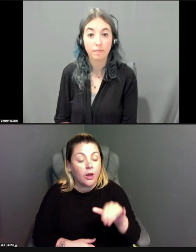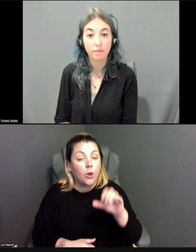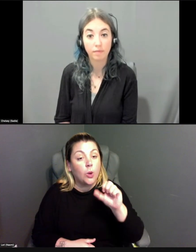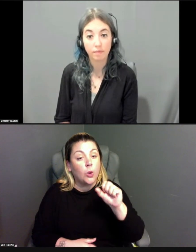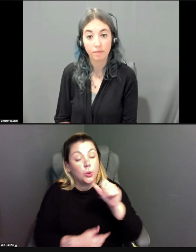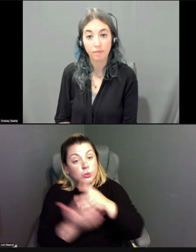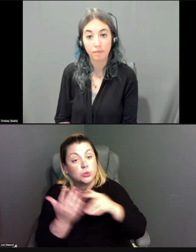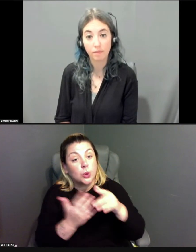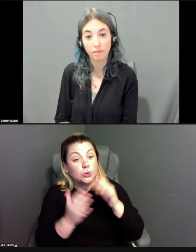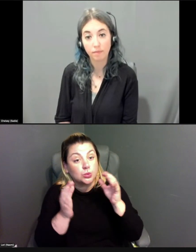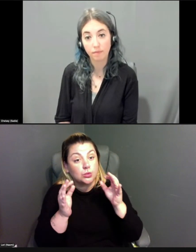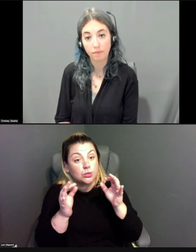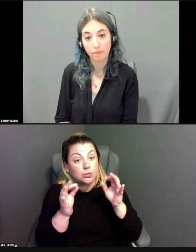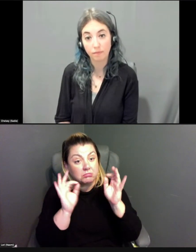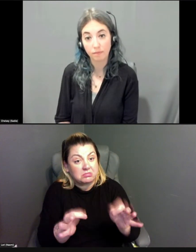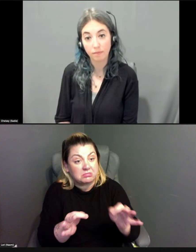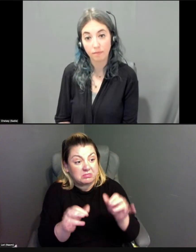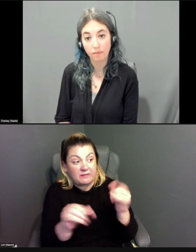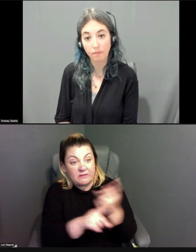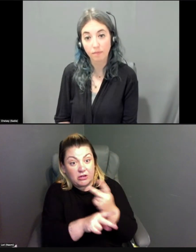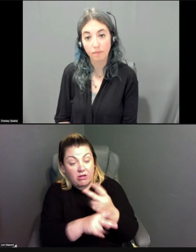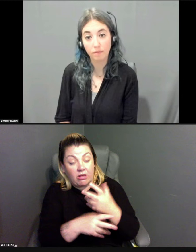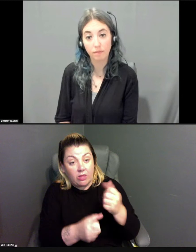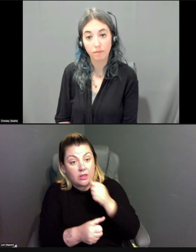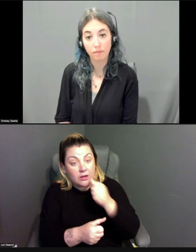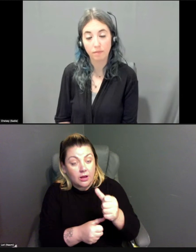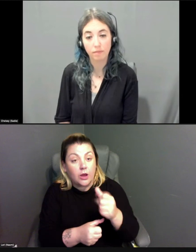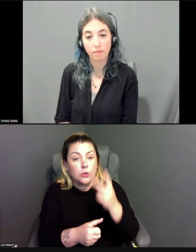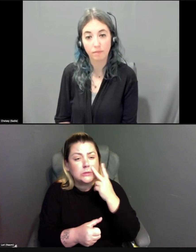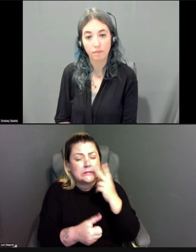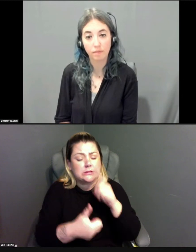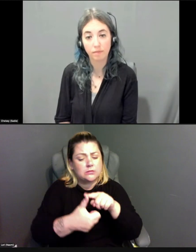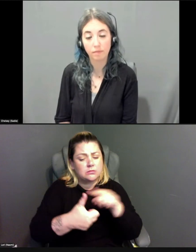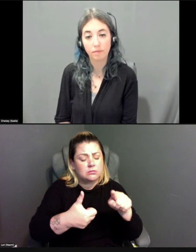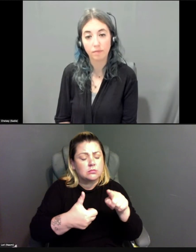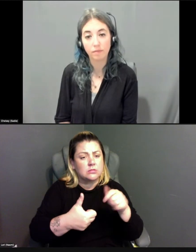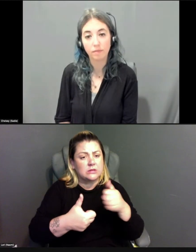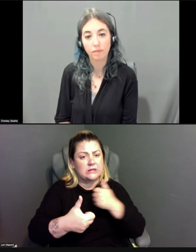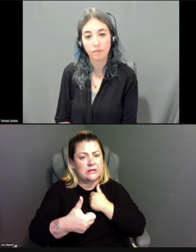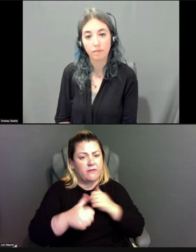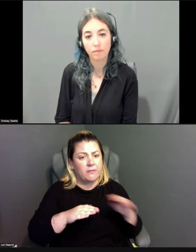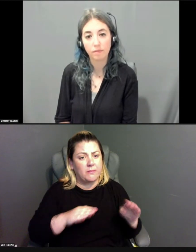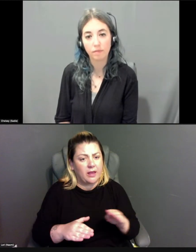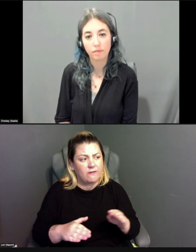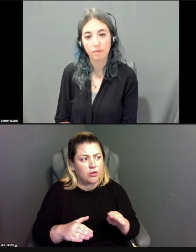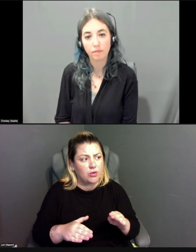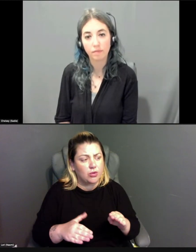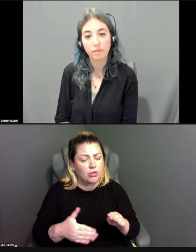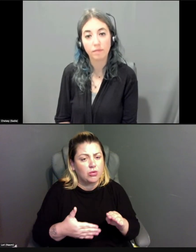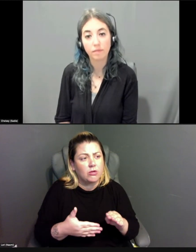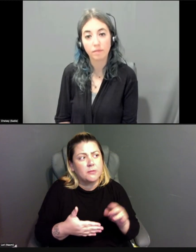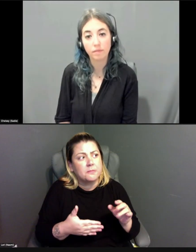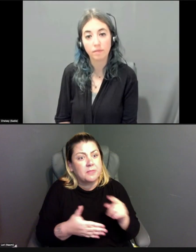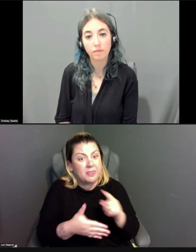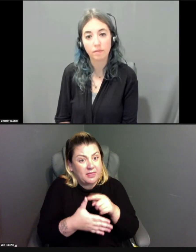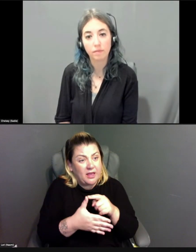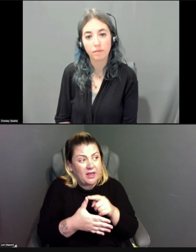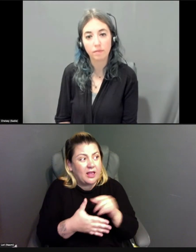there is a section called personal responsibility or personal behavior, I think. And I think it makes up something